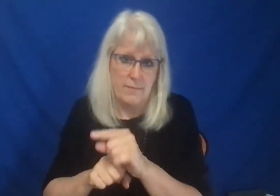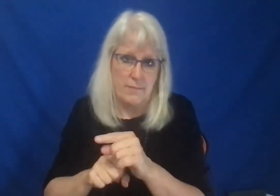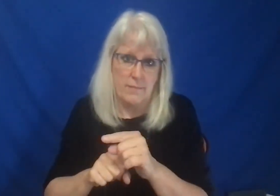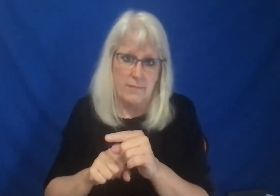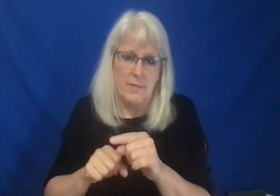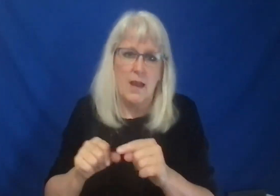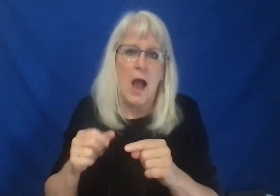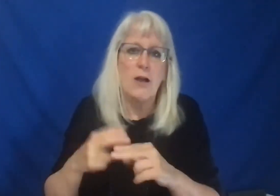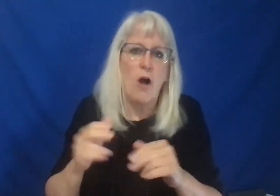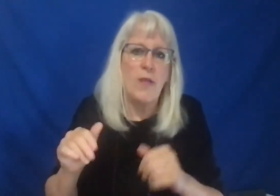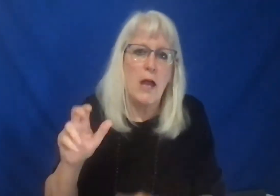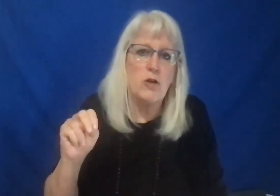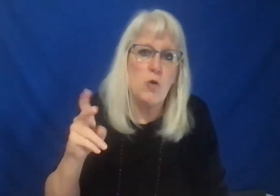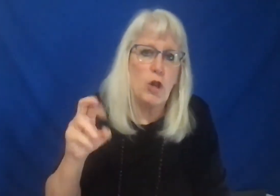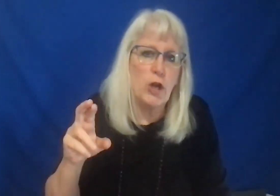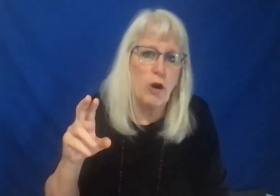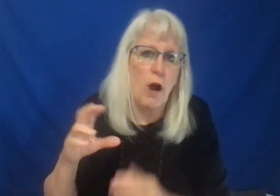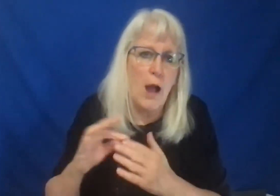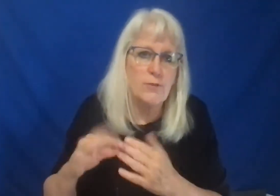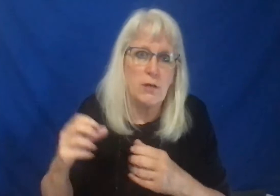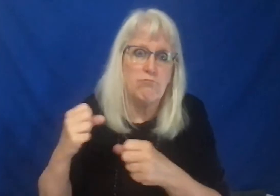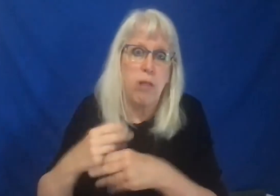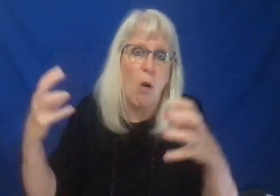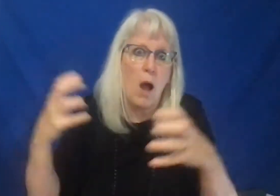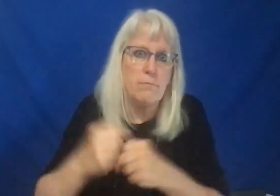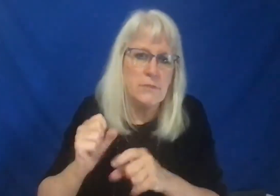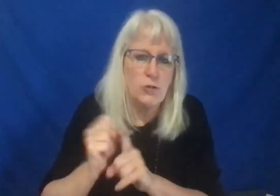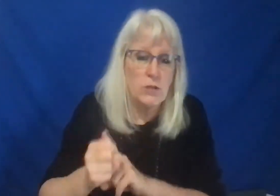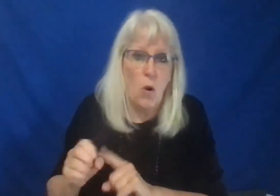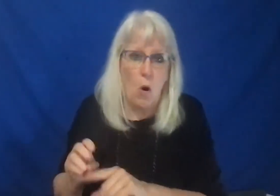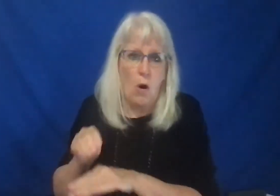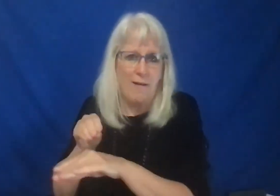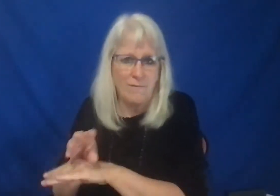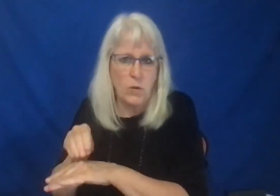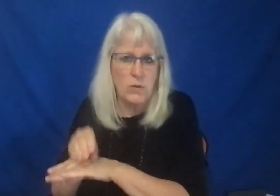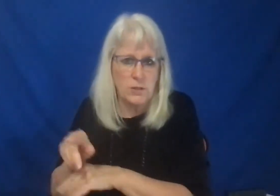do I just influence her in traditional ways and